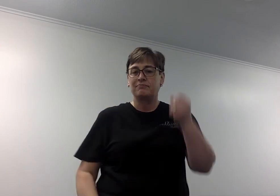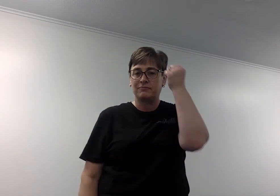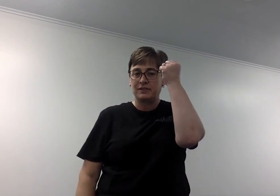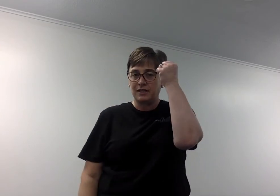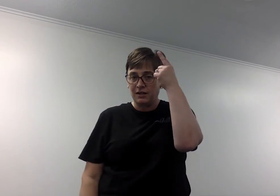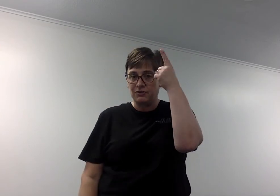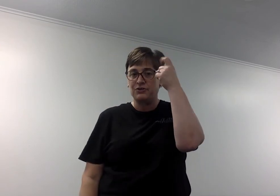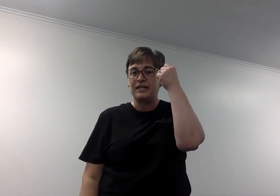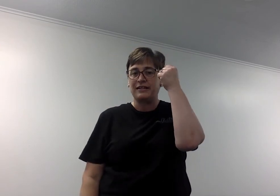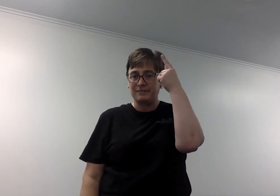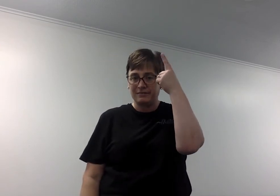Understand.